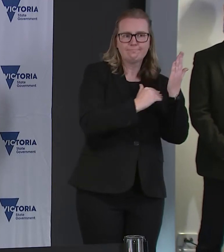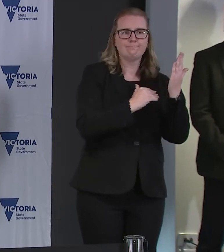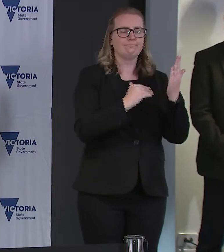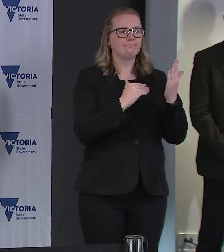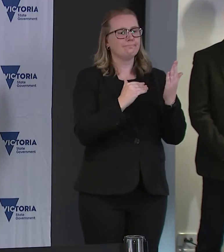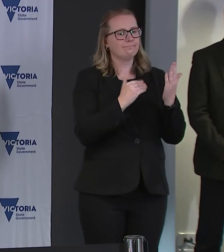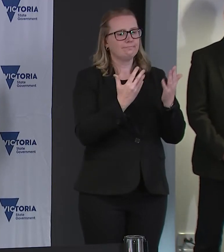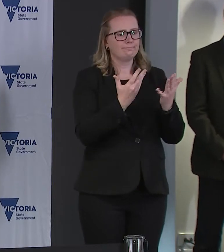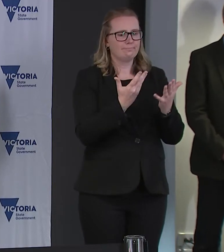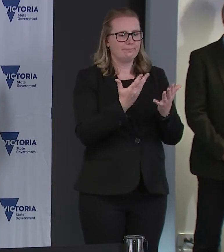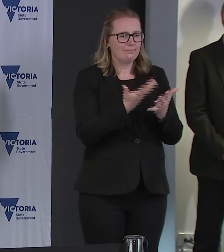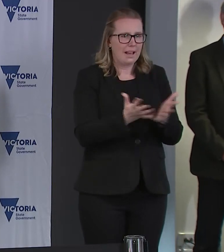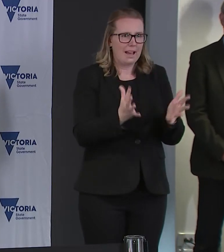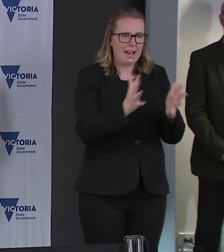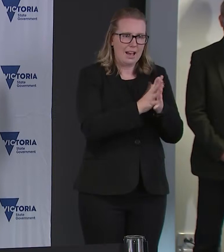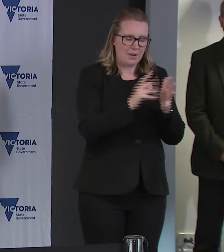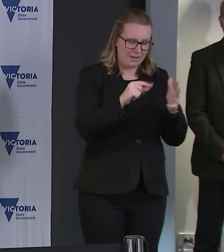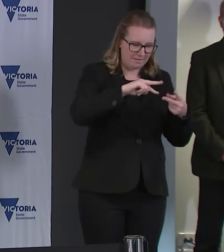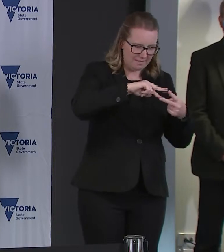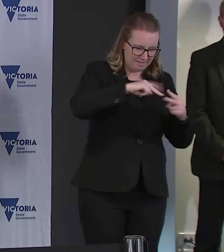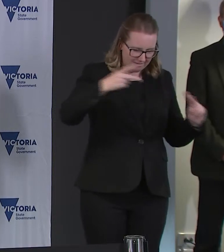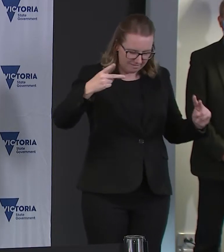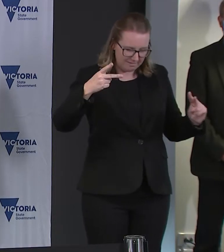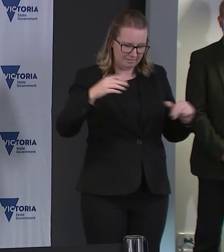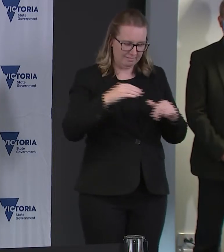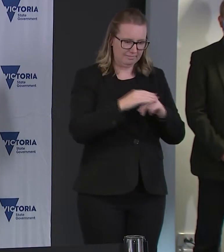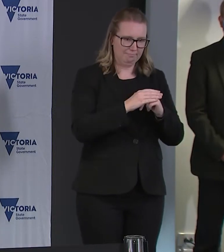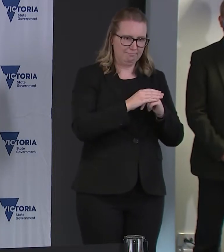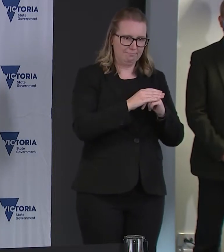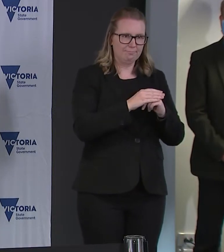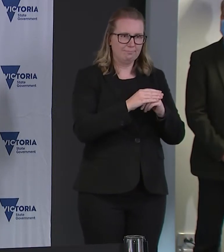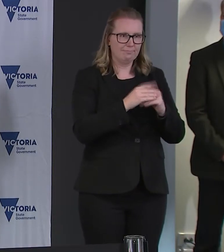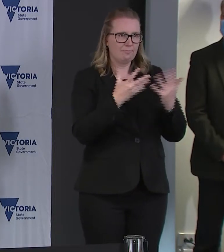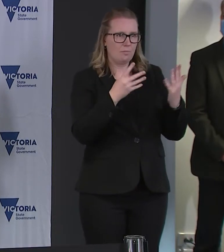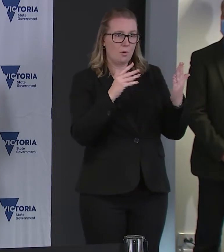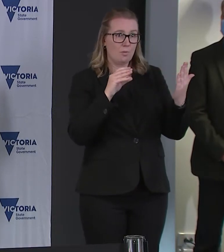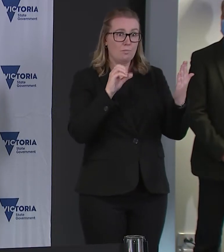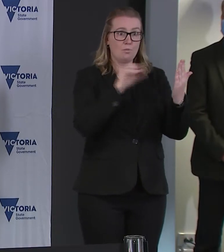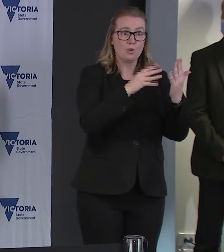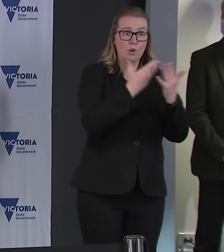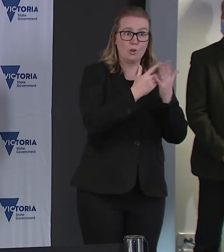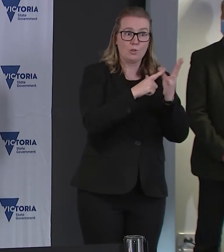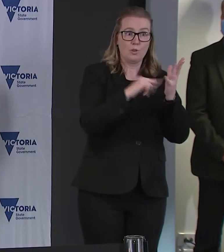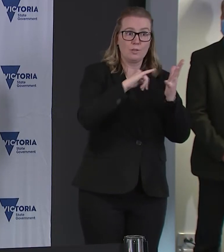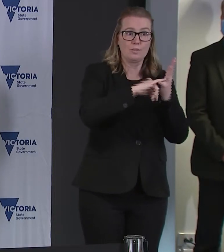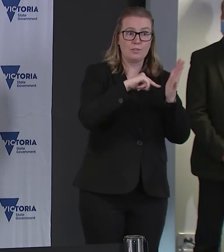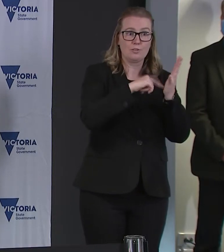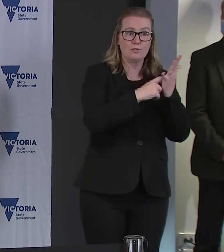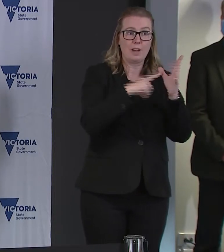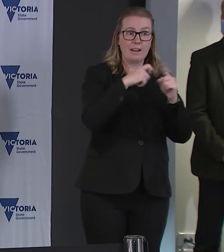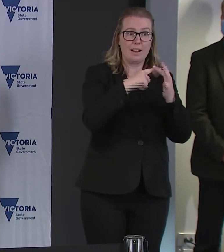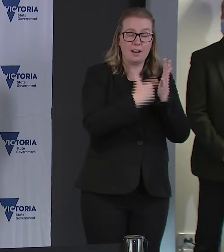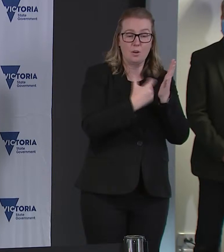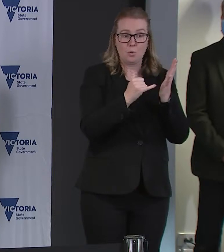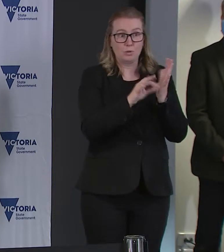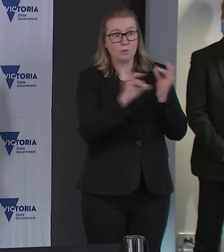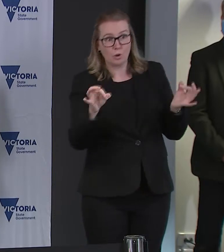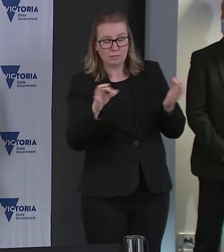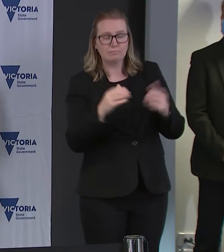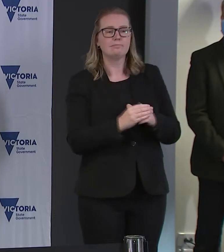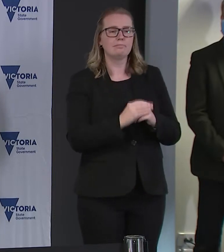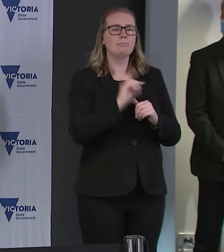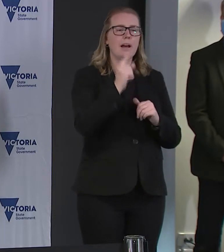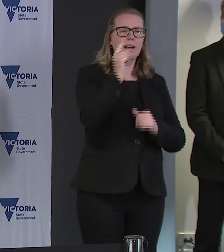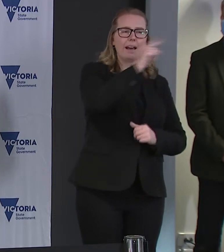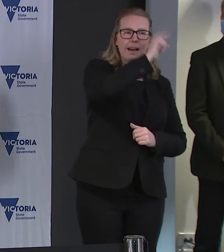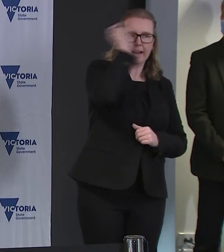how complete that genetic sequence is, of whether it goes to AusTracker or not. In AusTracker, the goal is